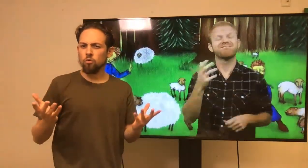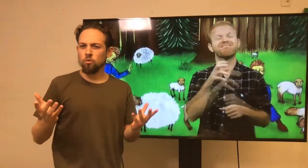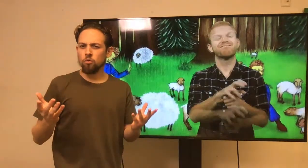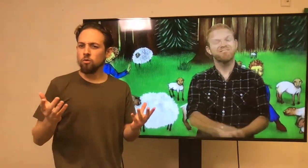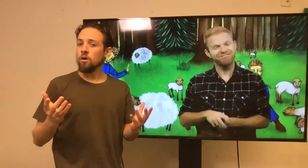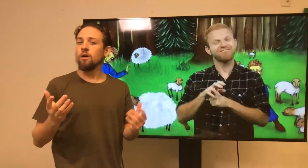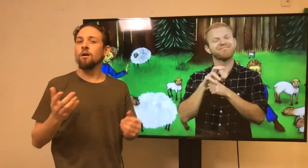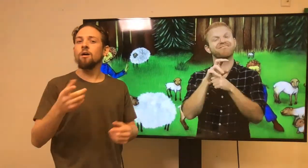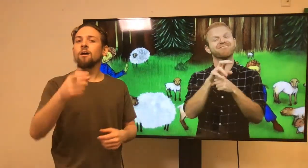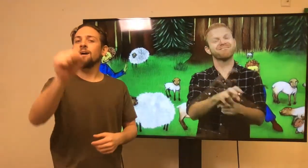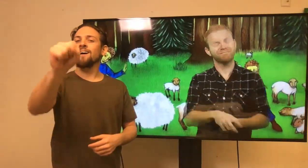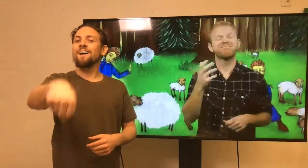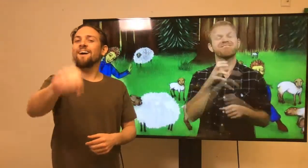Where's the sign going?